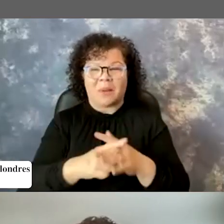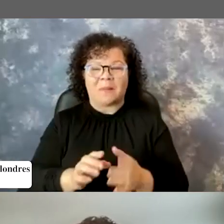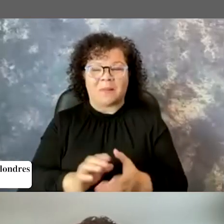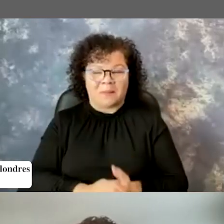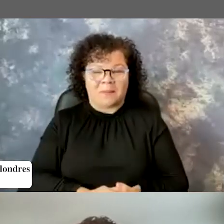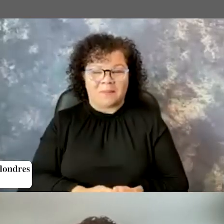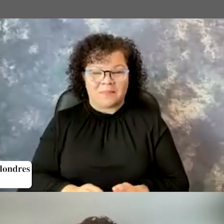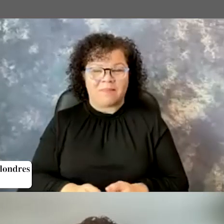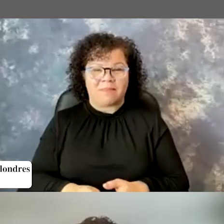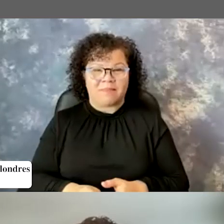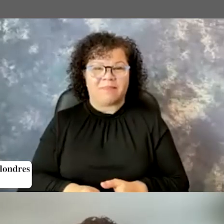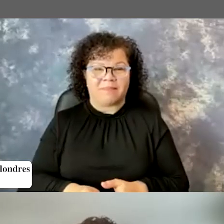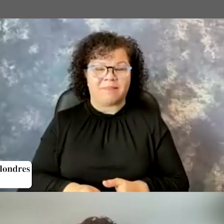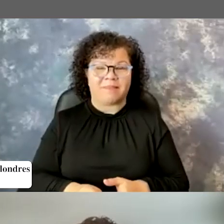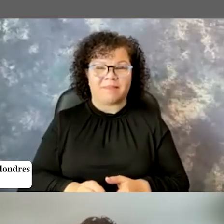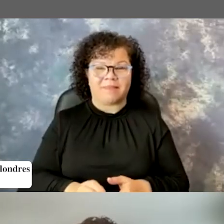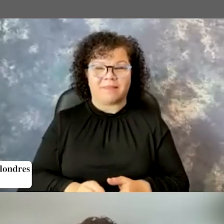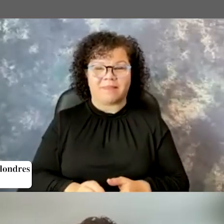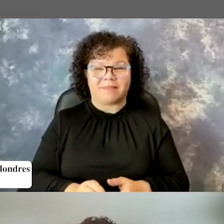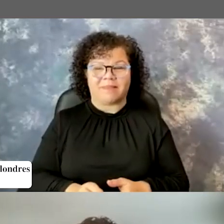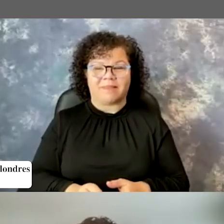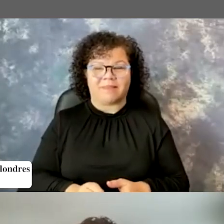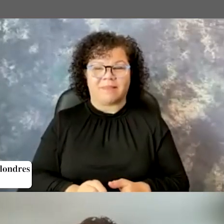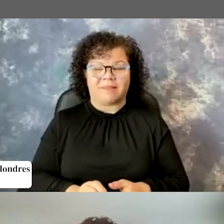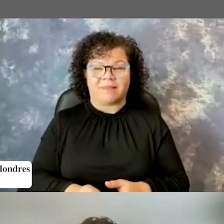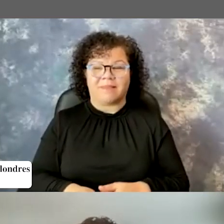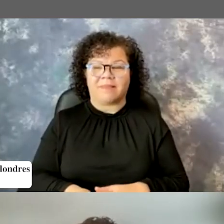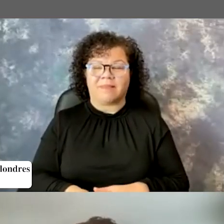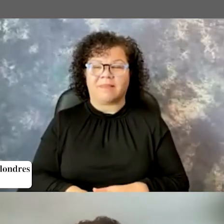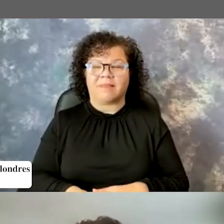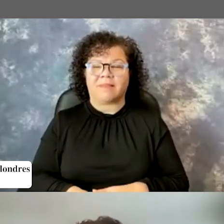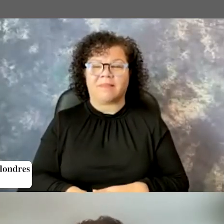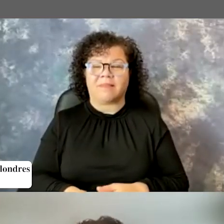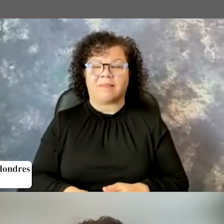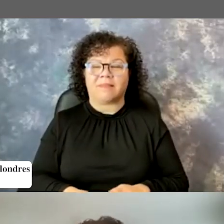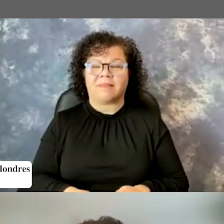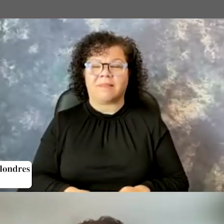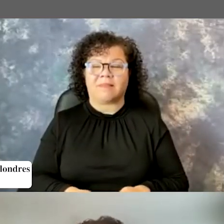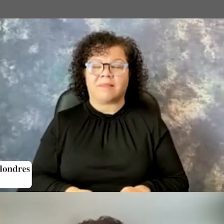for this live conversation.